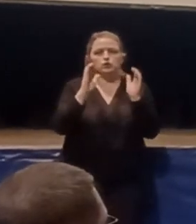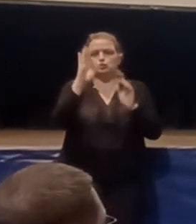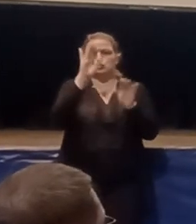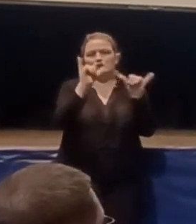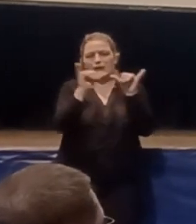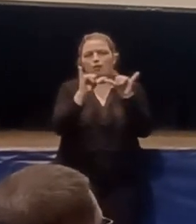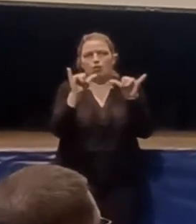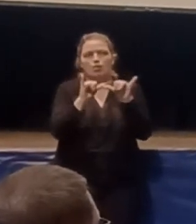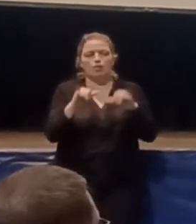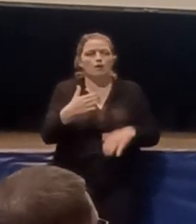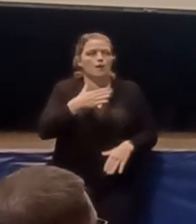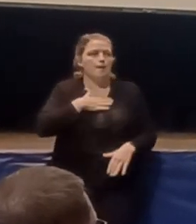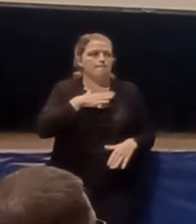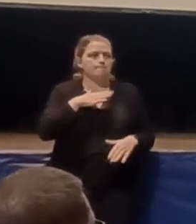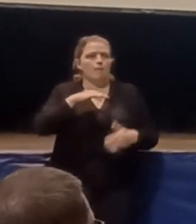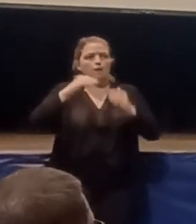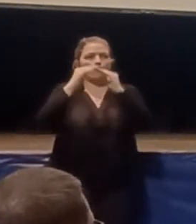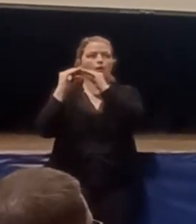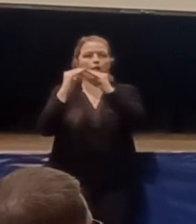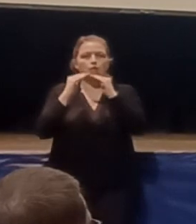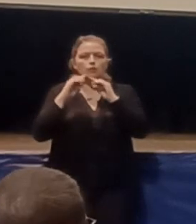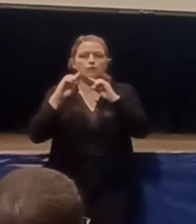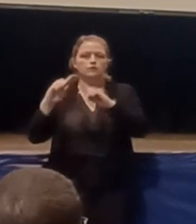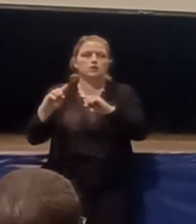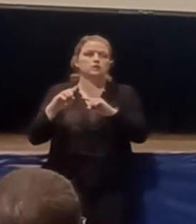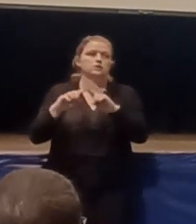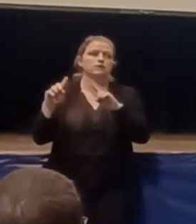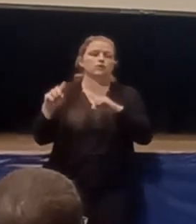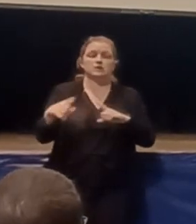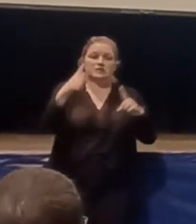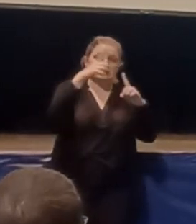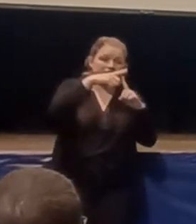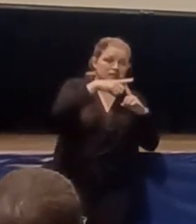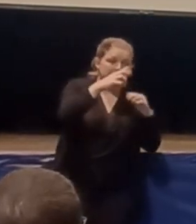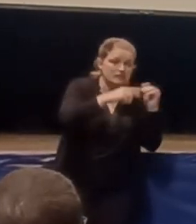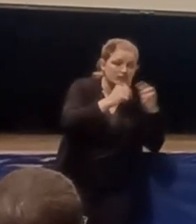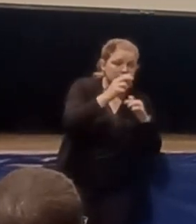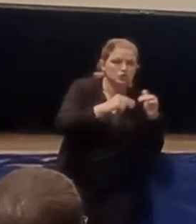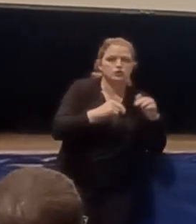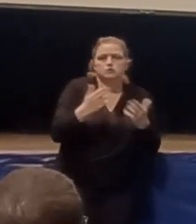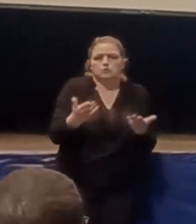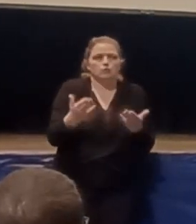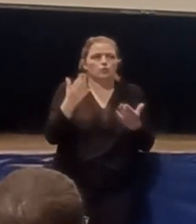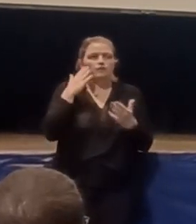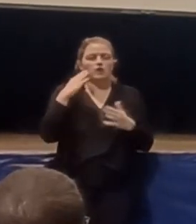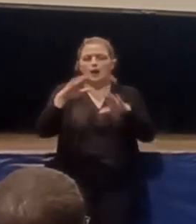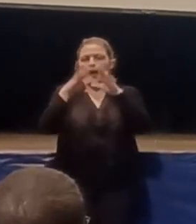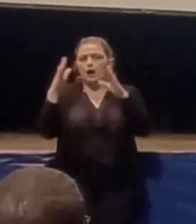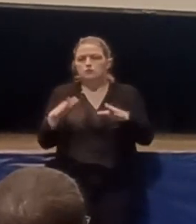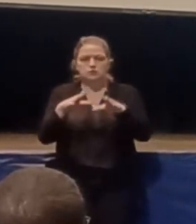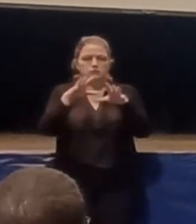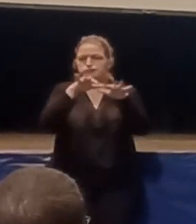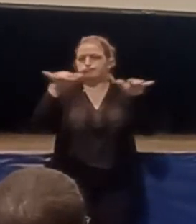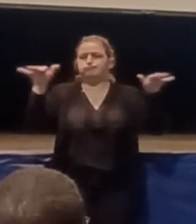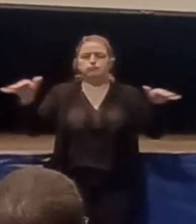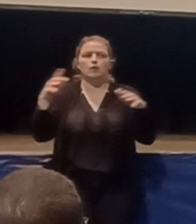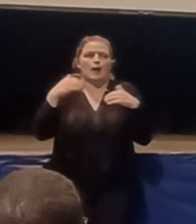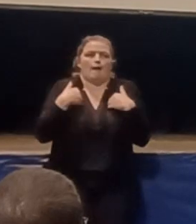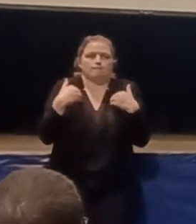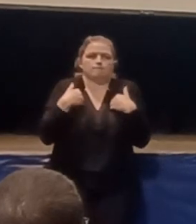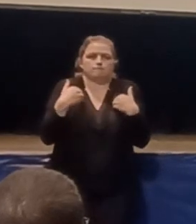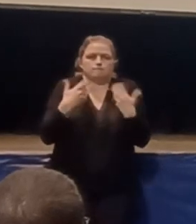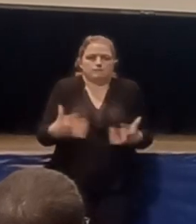My colleague, we've done multimodal stations. He's done T stations in the city of Boston. We've done housing, we've done everything else.